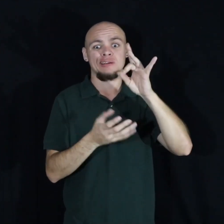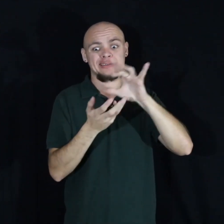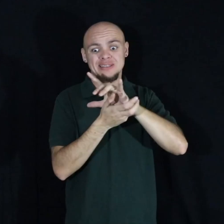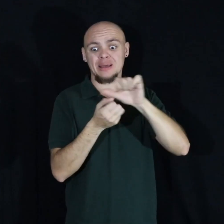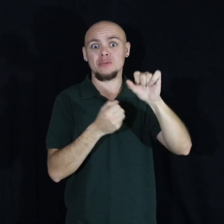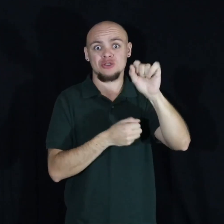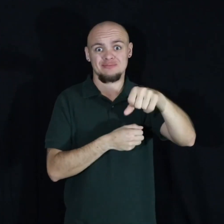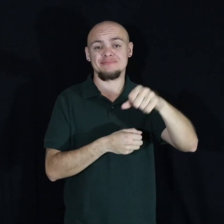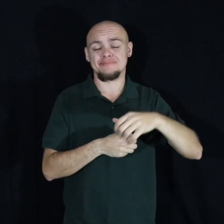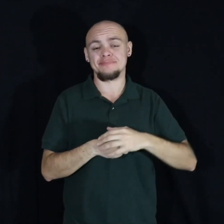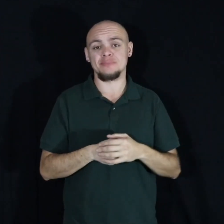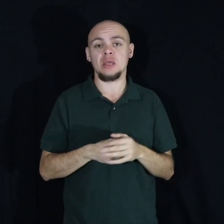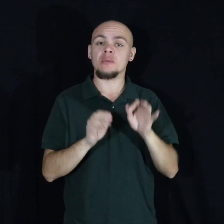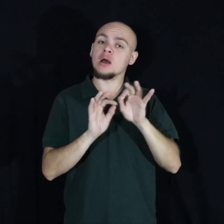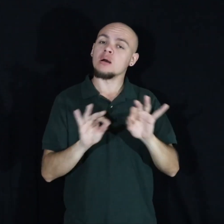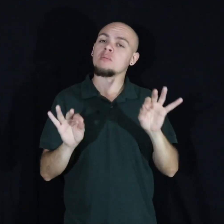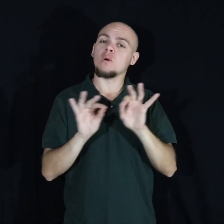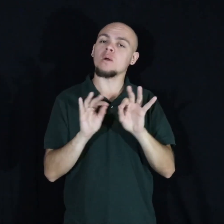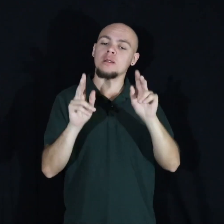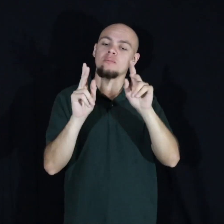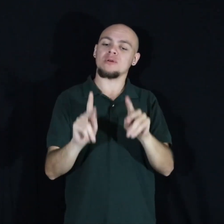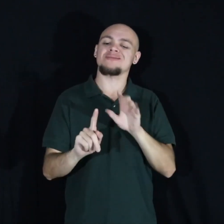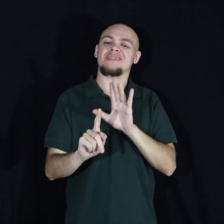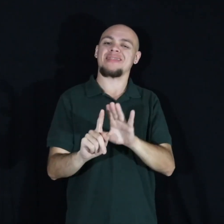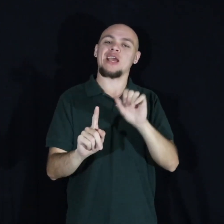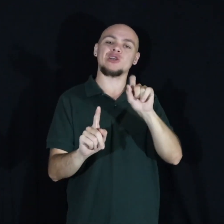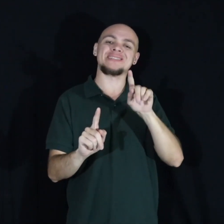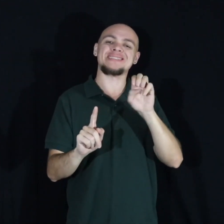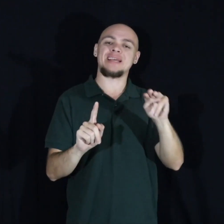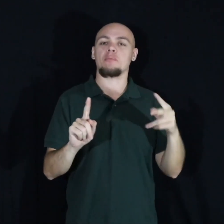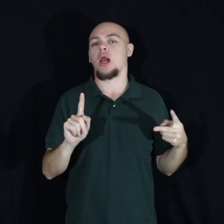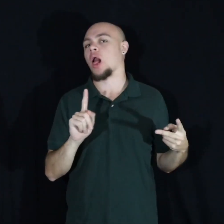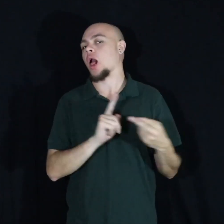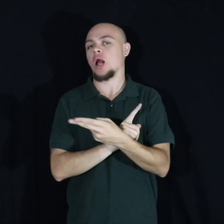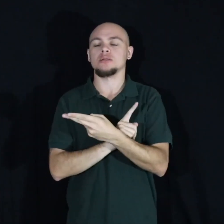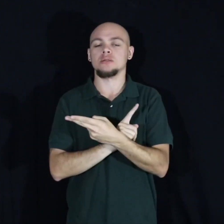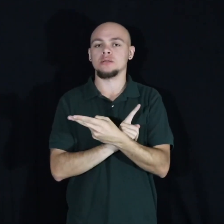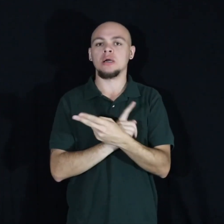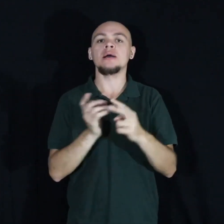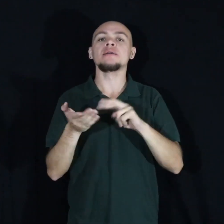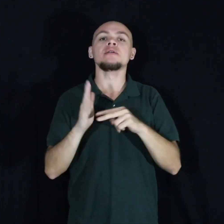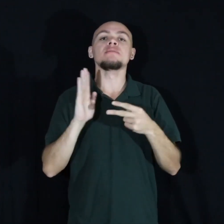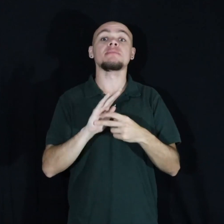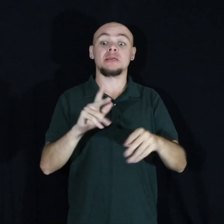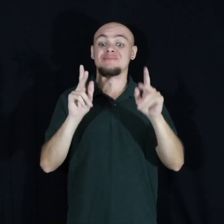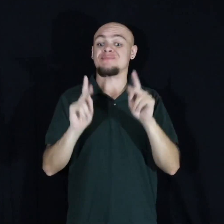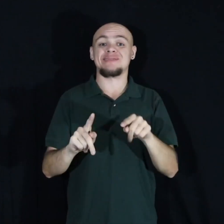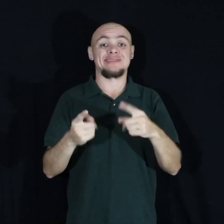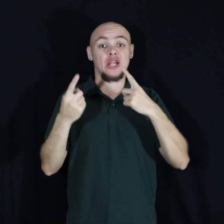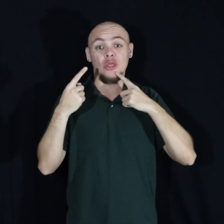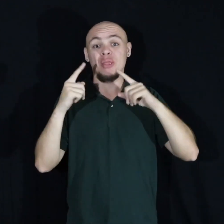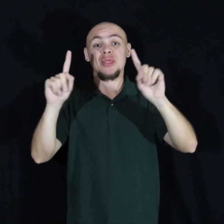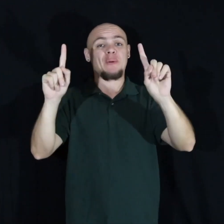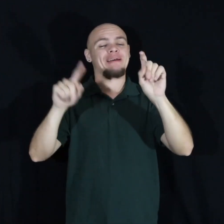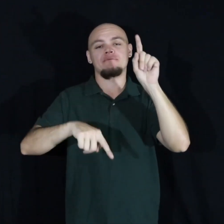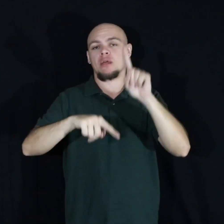importantly, it cuts off a person's stem, without which they cannot thrive.